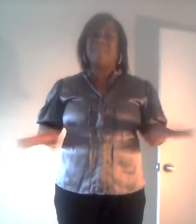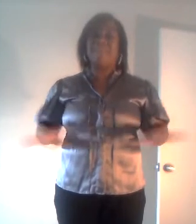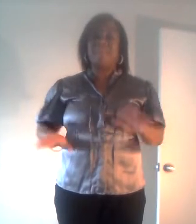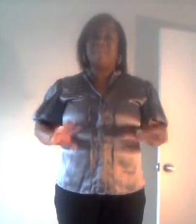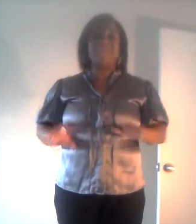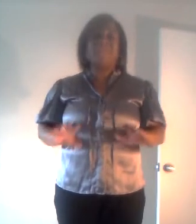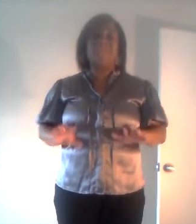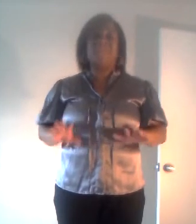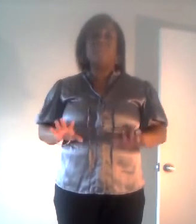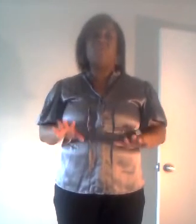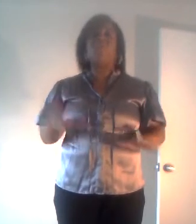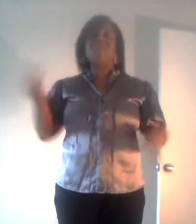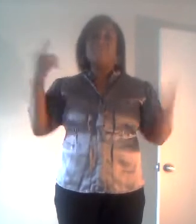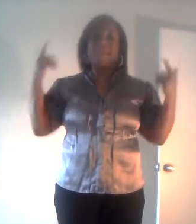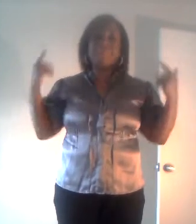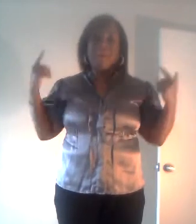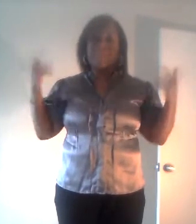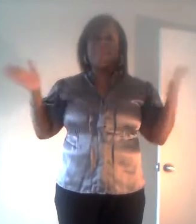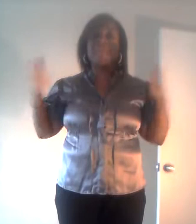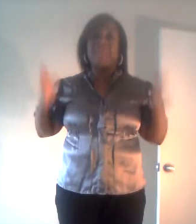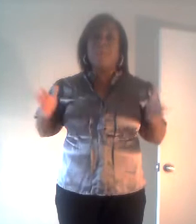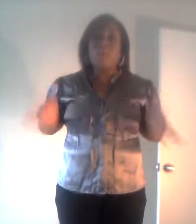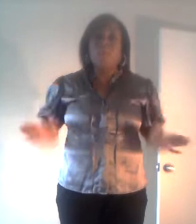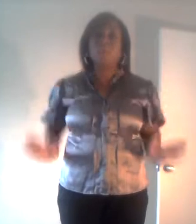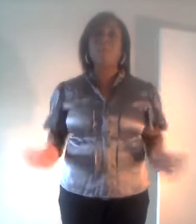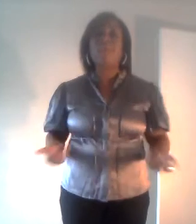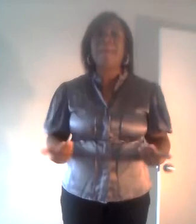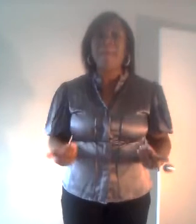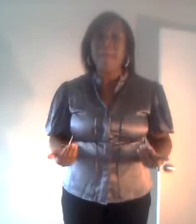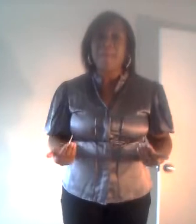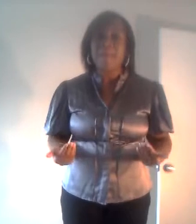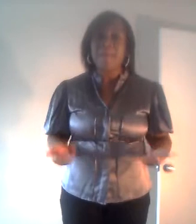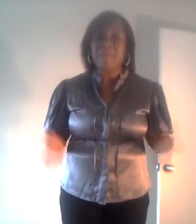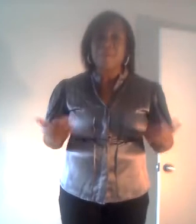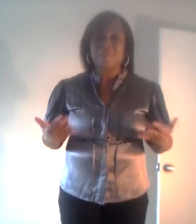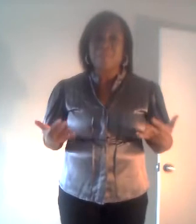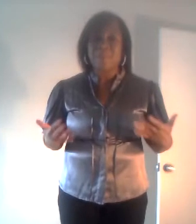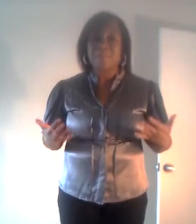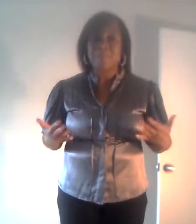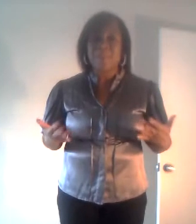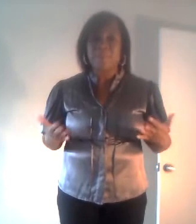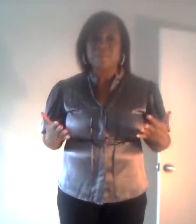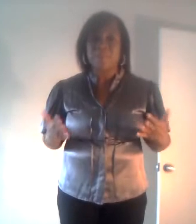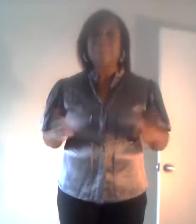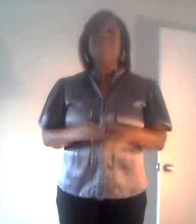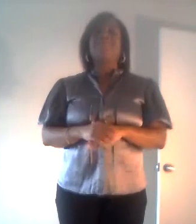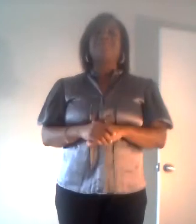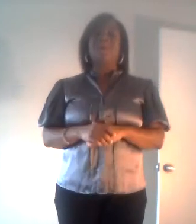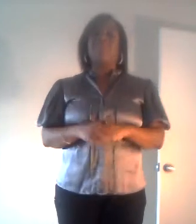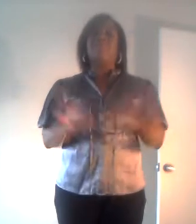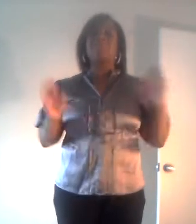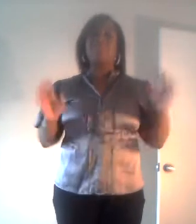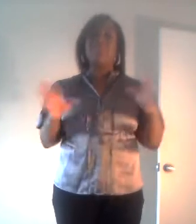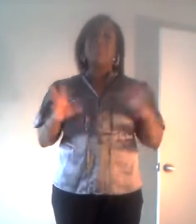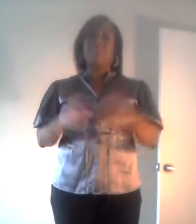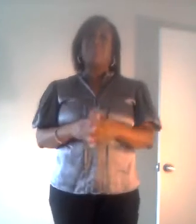and things like that. So that's my thinking. It works for me. It works for me. It works for me. It works for me. So that's pretty